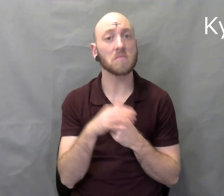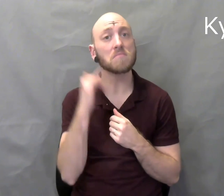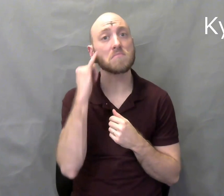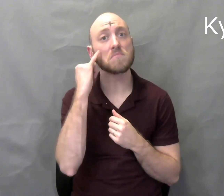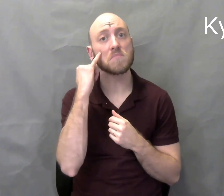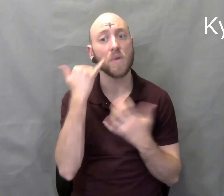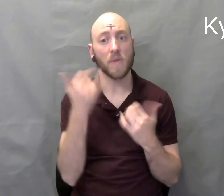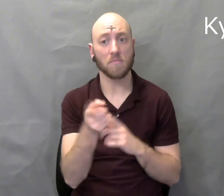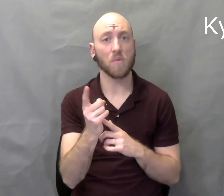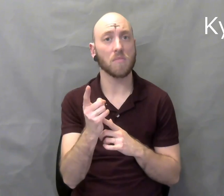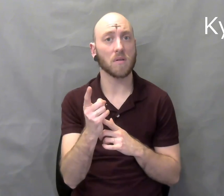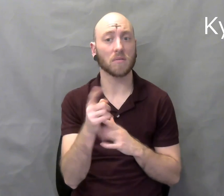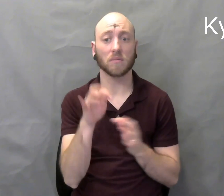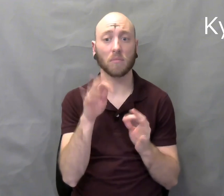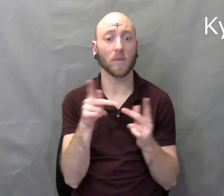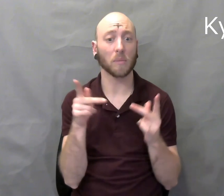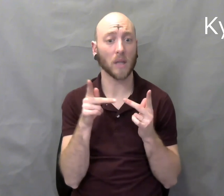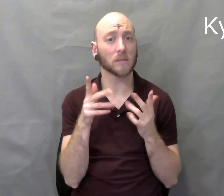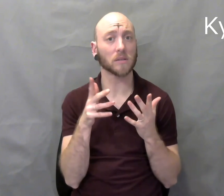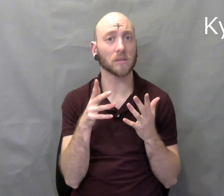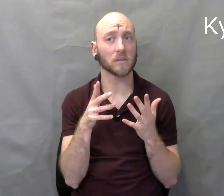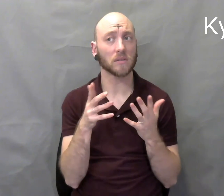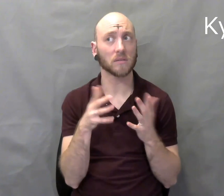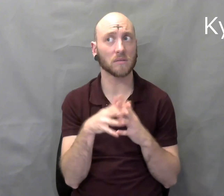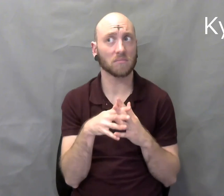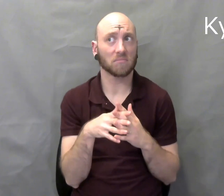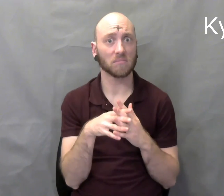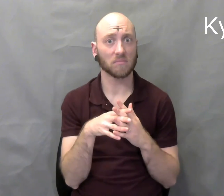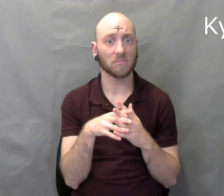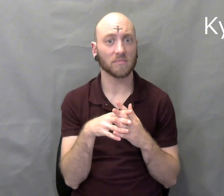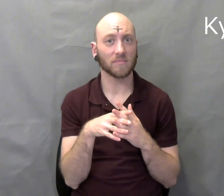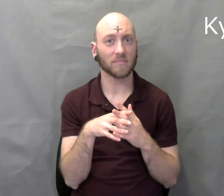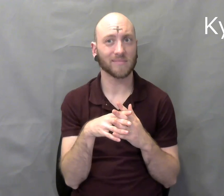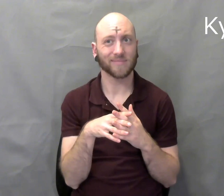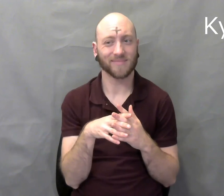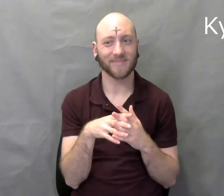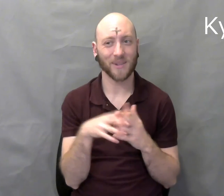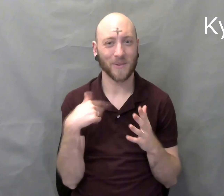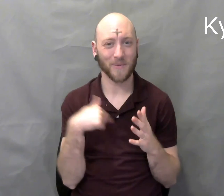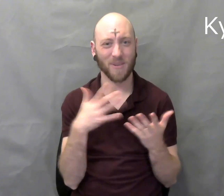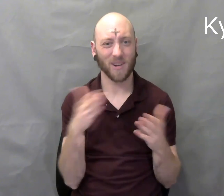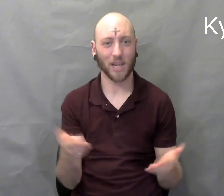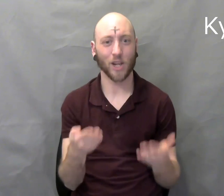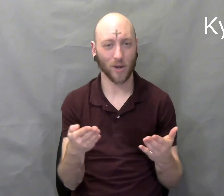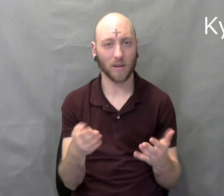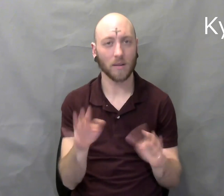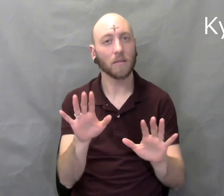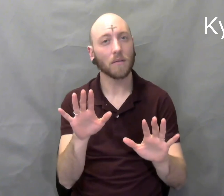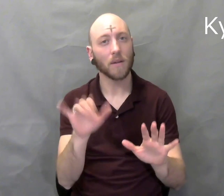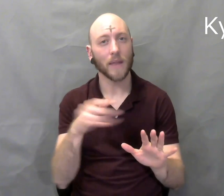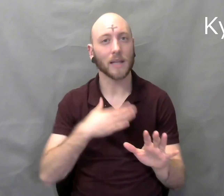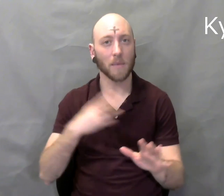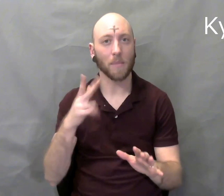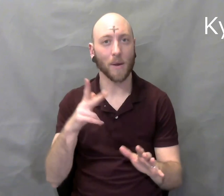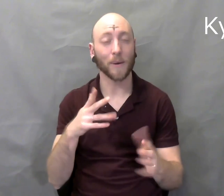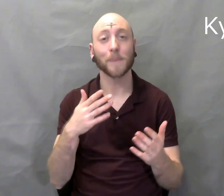very moment, if I'm in the perfect place to be in a better spot in my life? And that's kind of how my higher power works for me. So anyway,